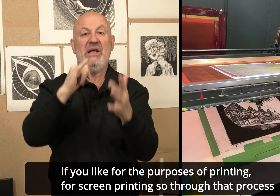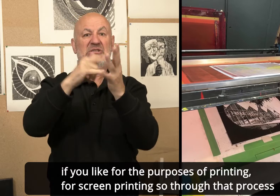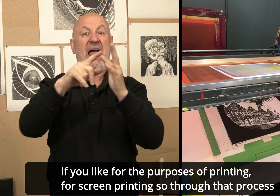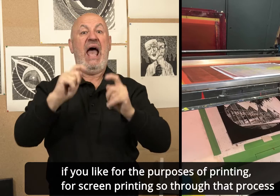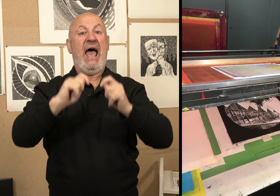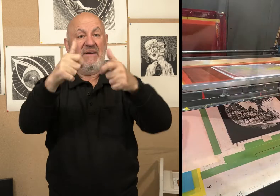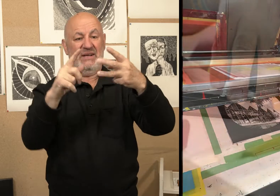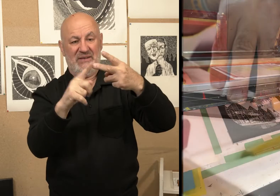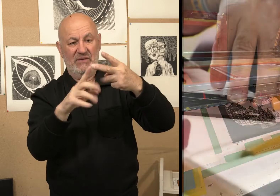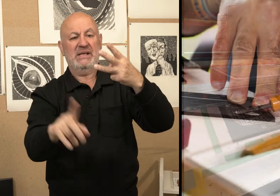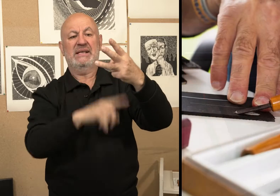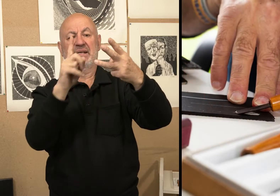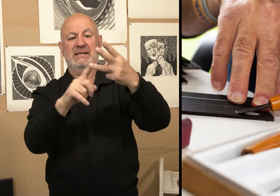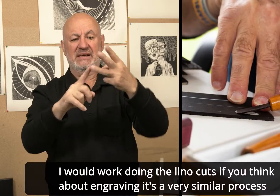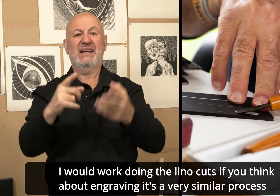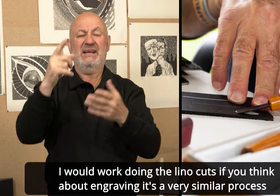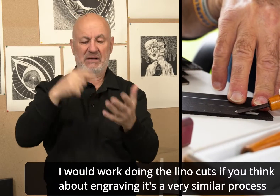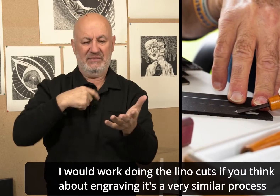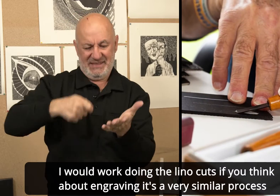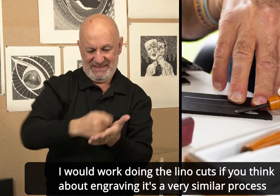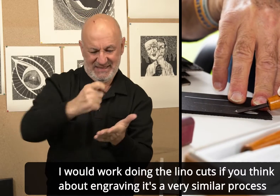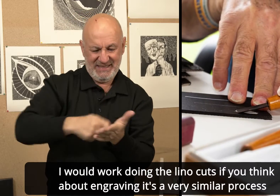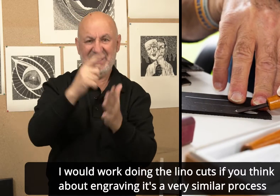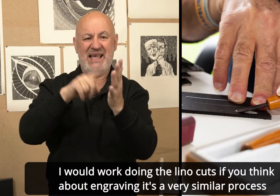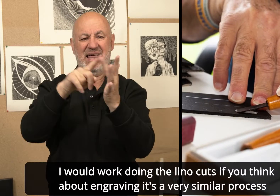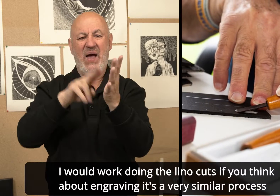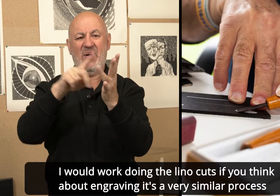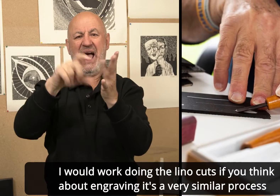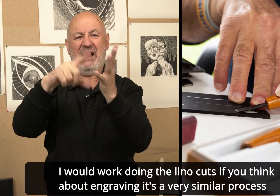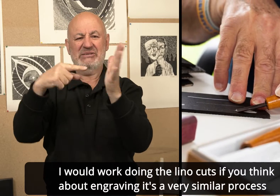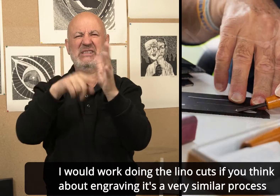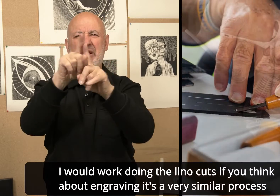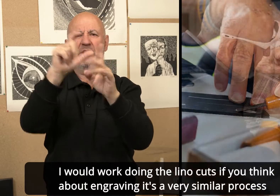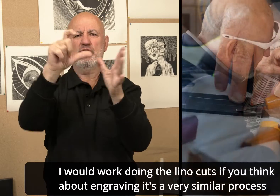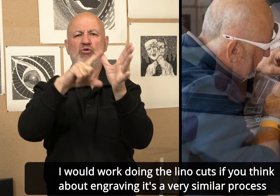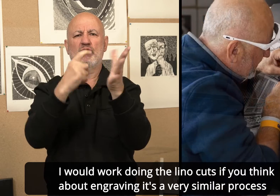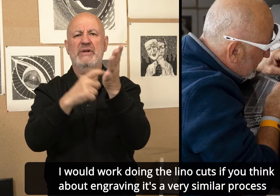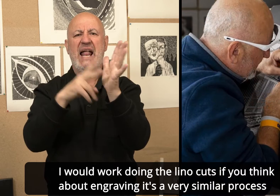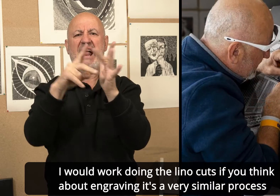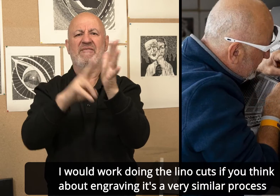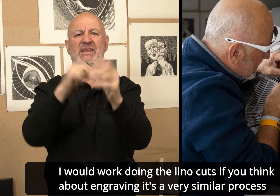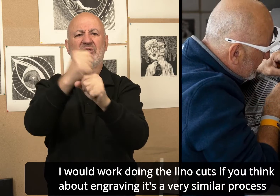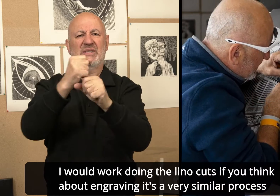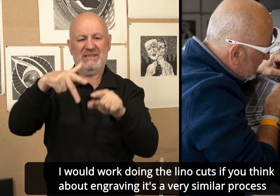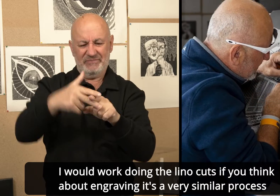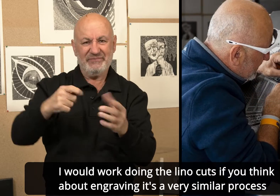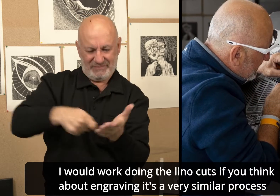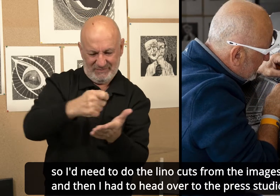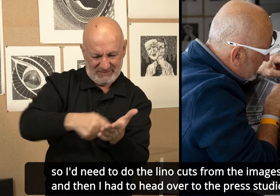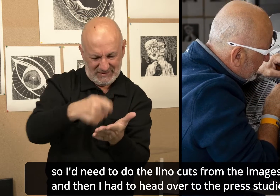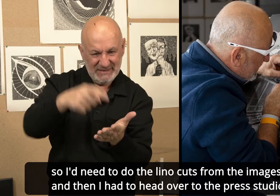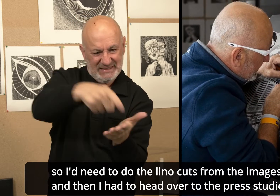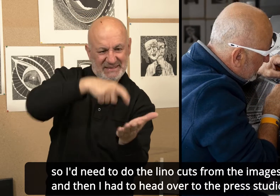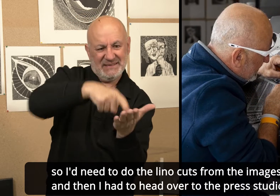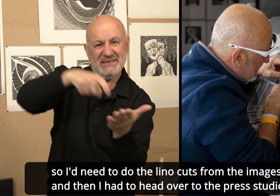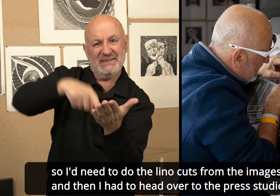So through that process, I would work doing the lino cuts. If you think about engraving, it's a very similar